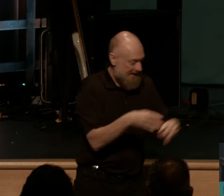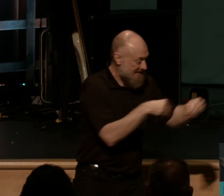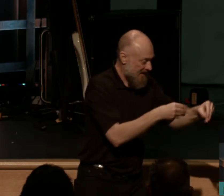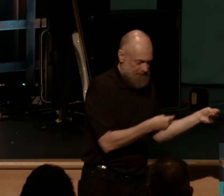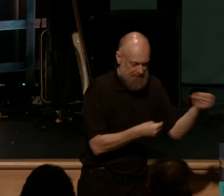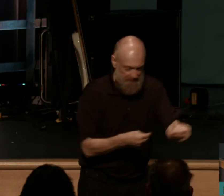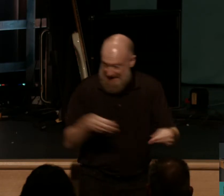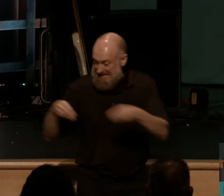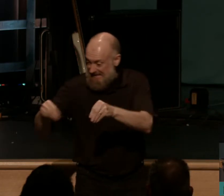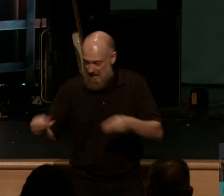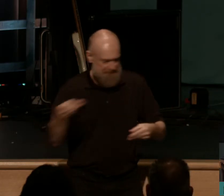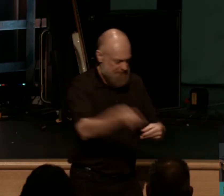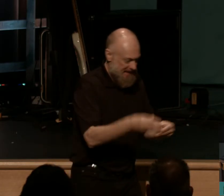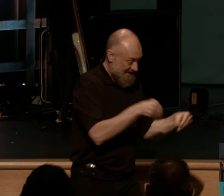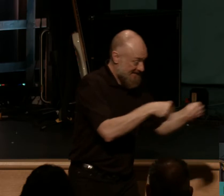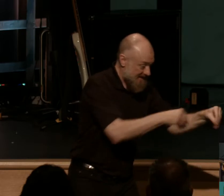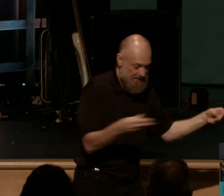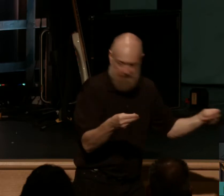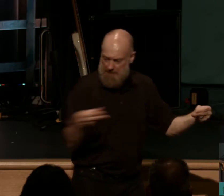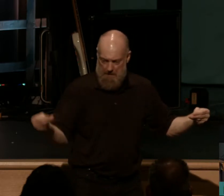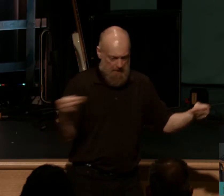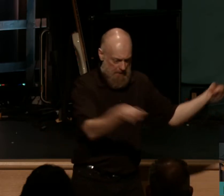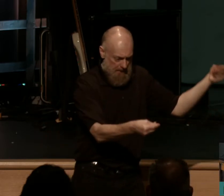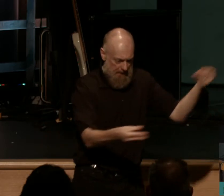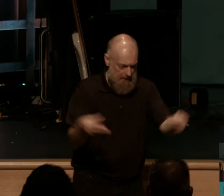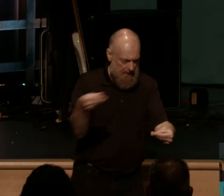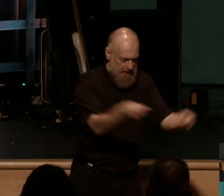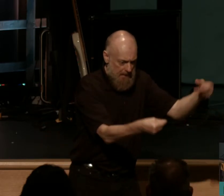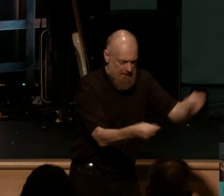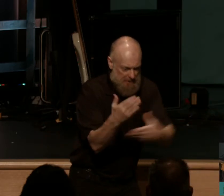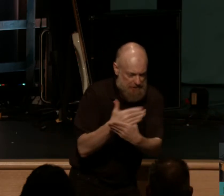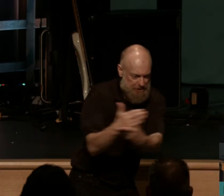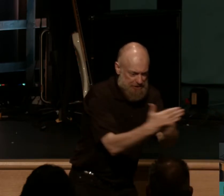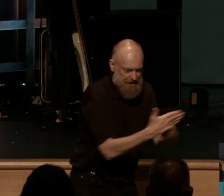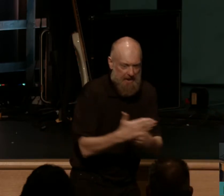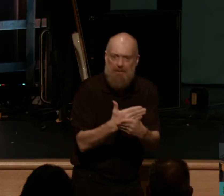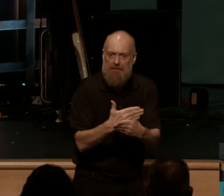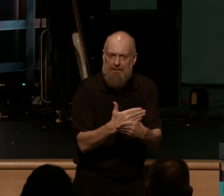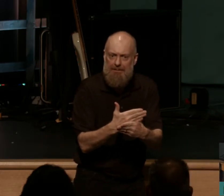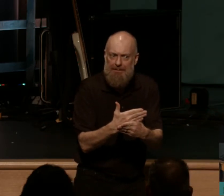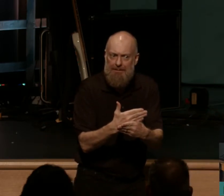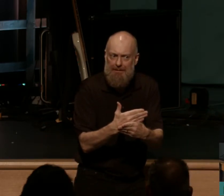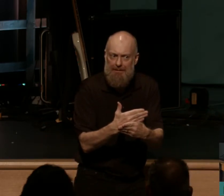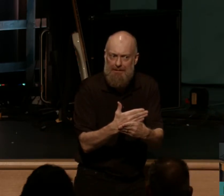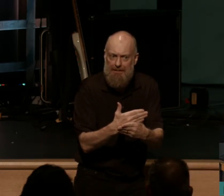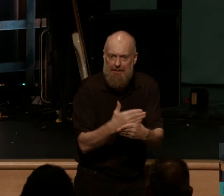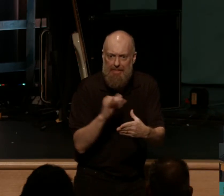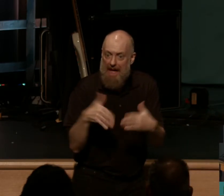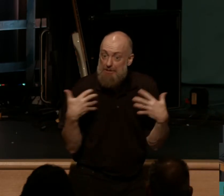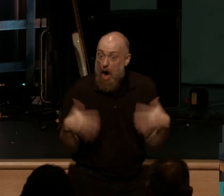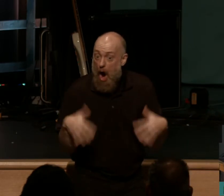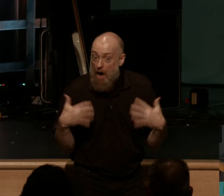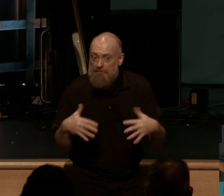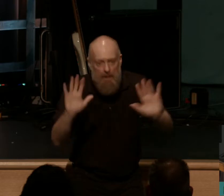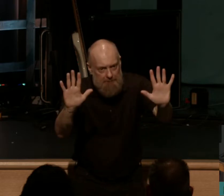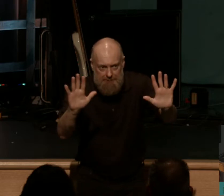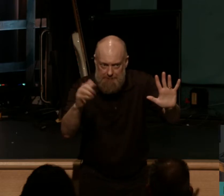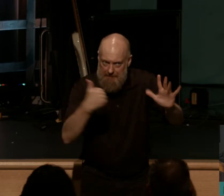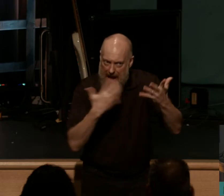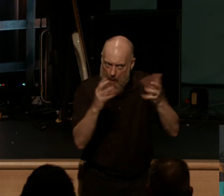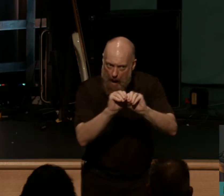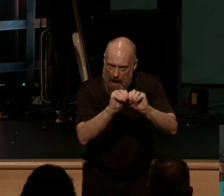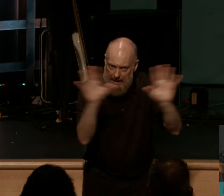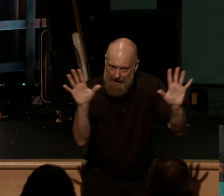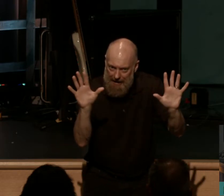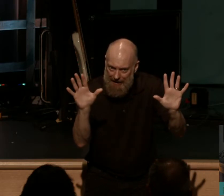belongings and distributing the proceeds to all as any had need. Now, that's awesome. Now, let's be clear, okay? This is